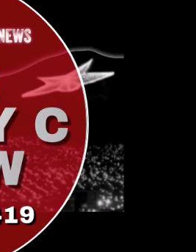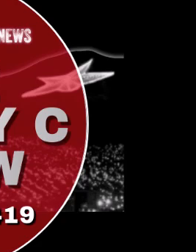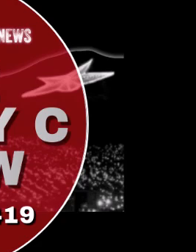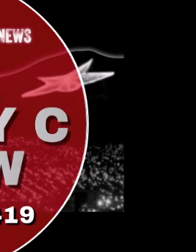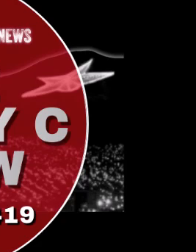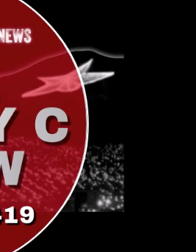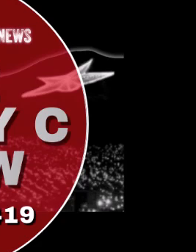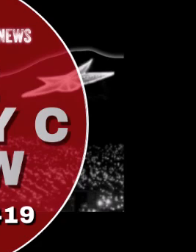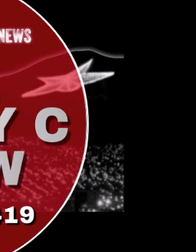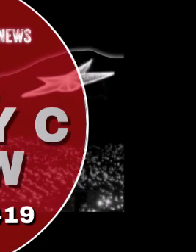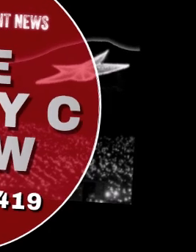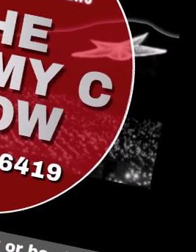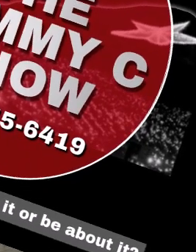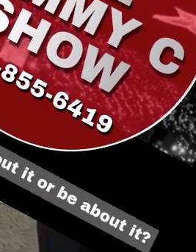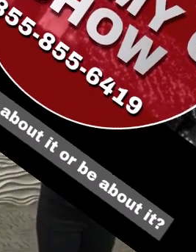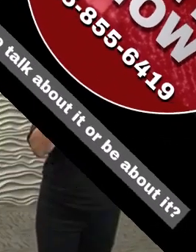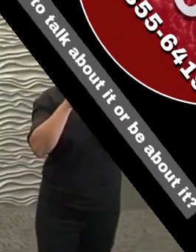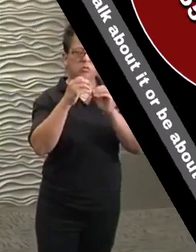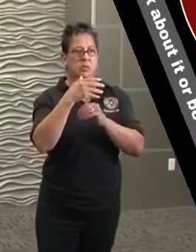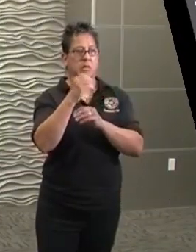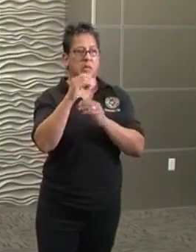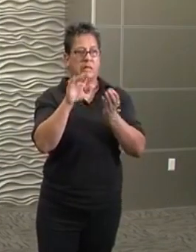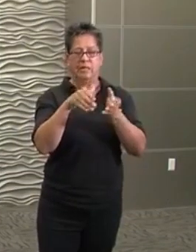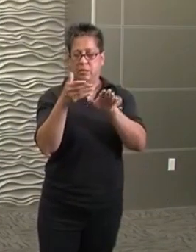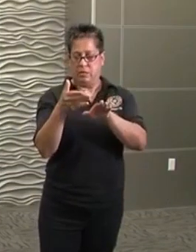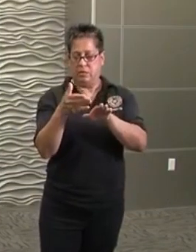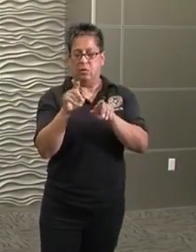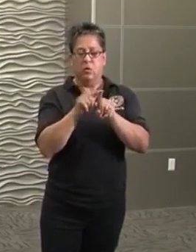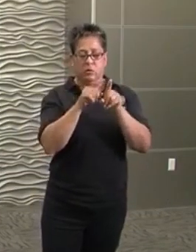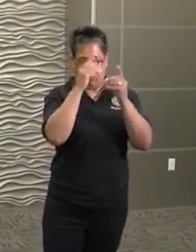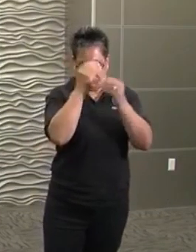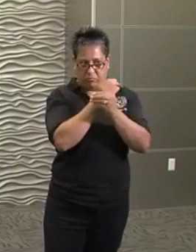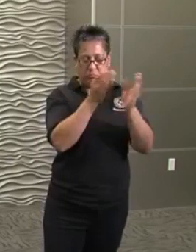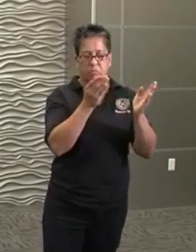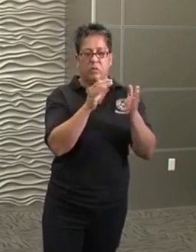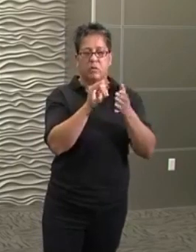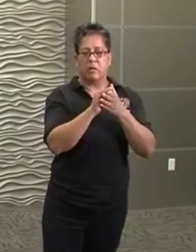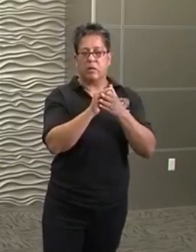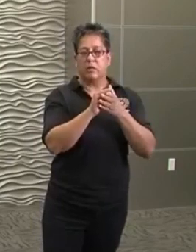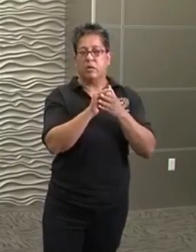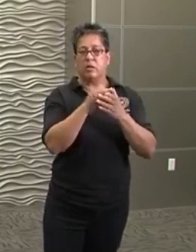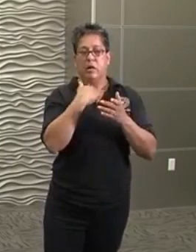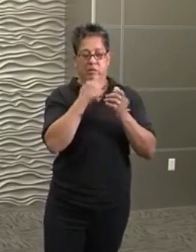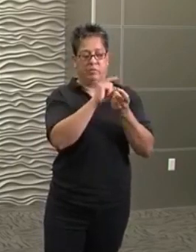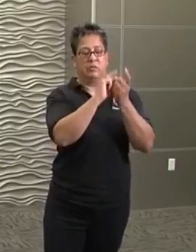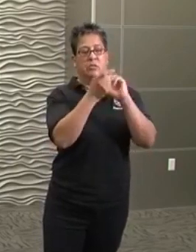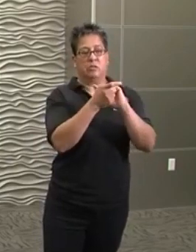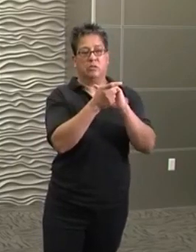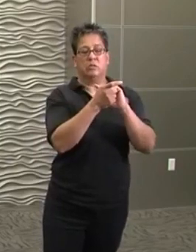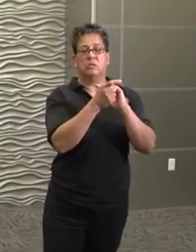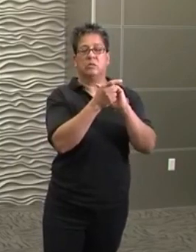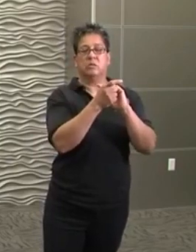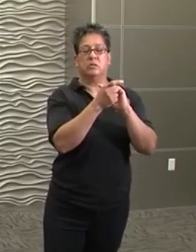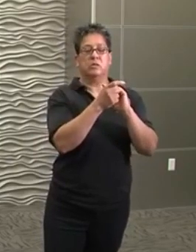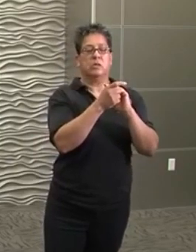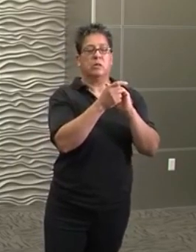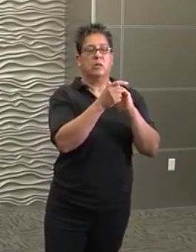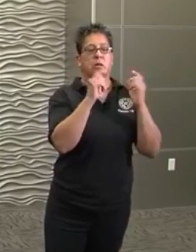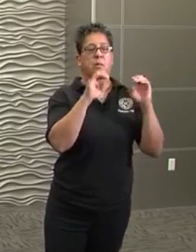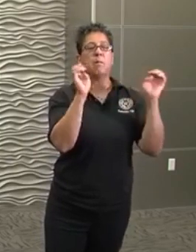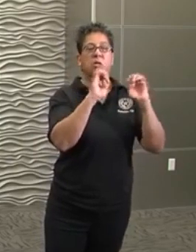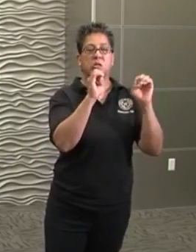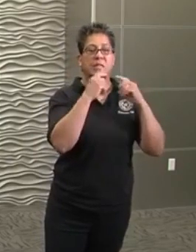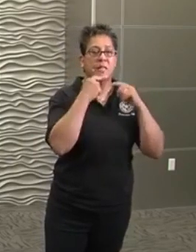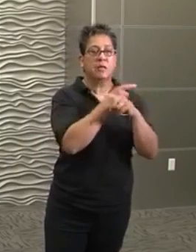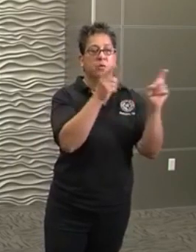what he said a couple hours ago. I wanted to announce today primarily that I have amended my emergency declaration